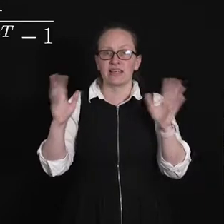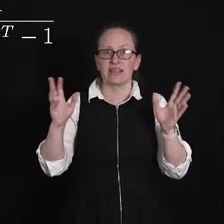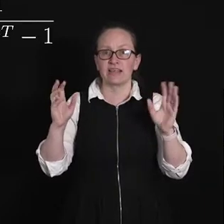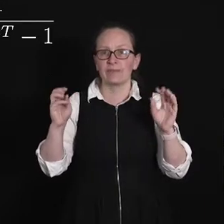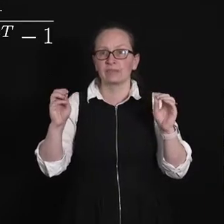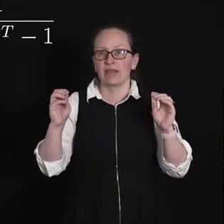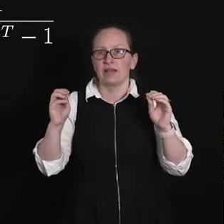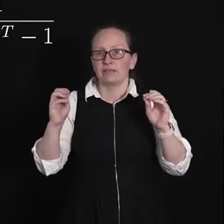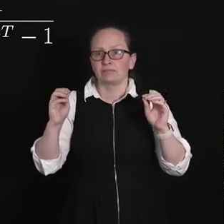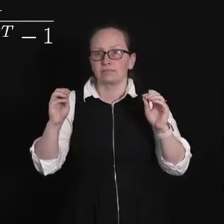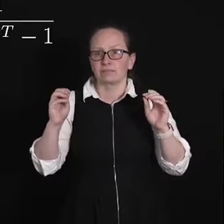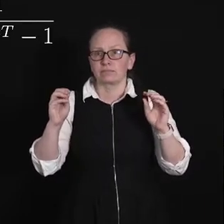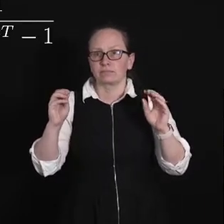later.